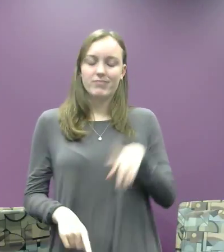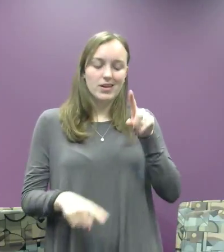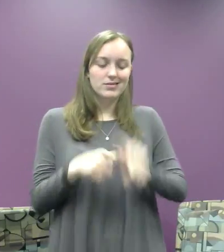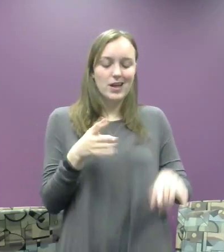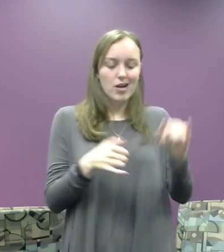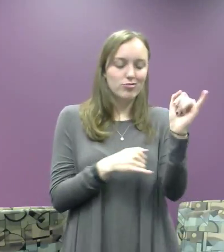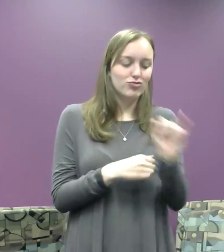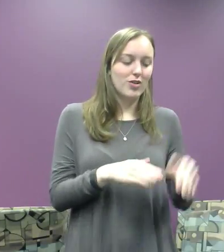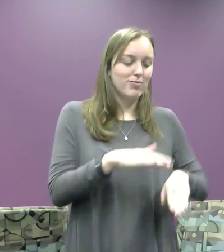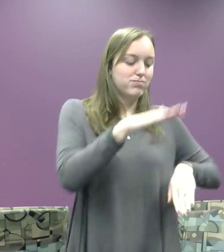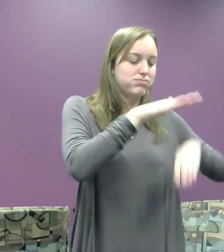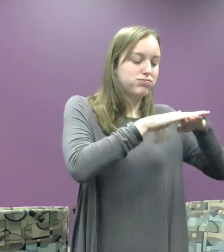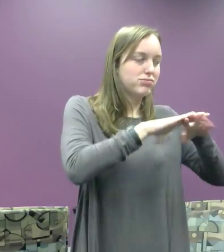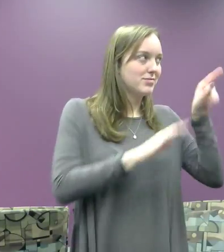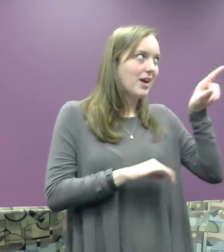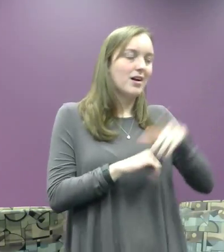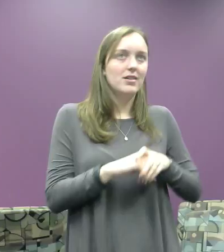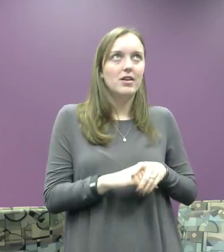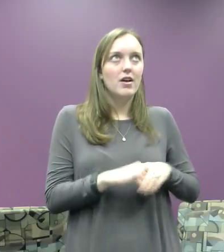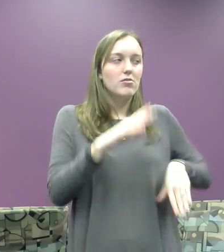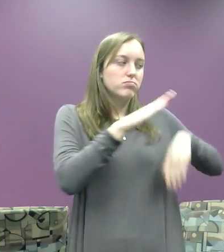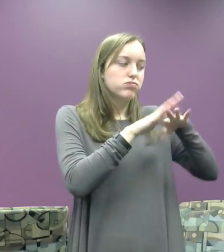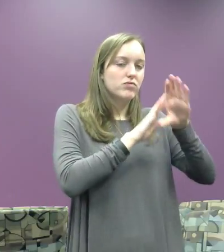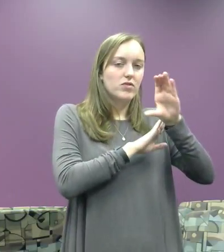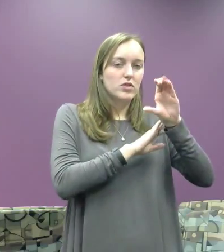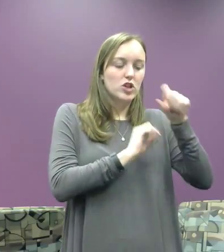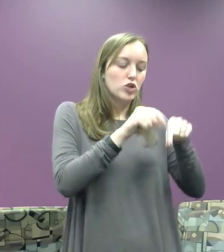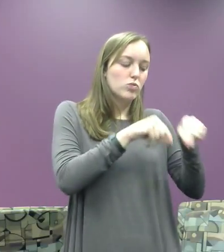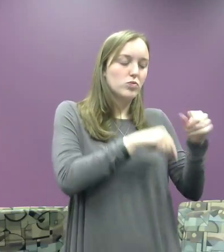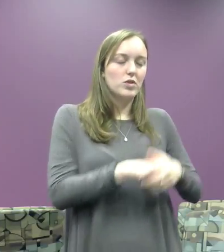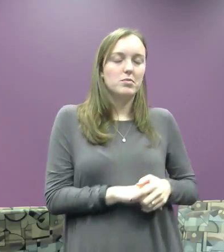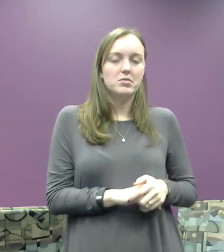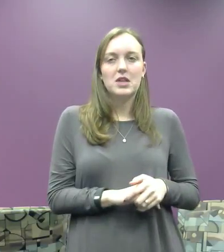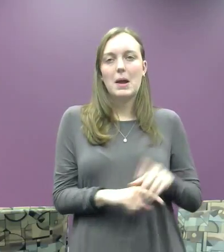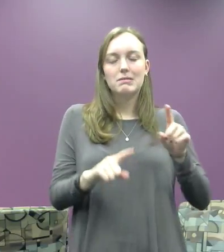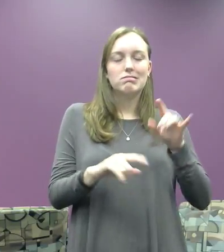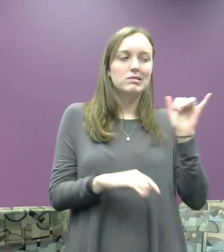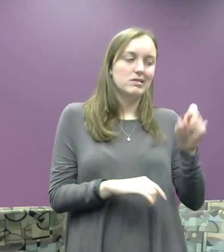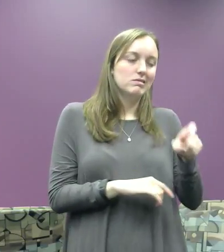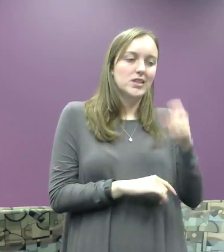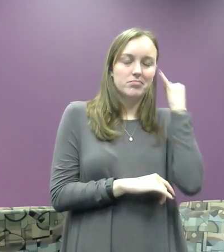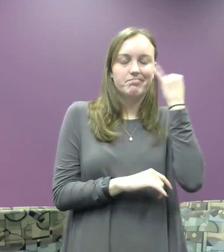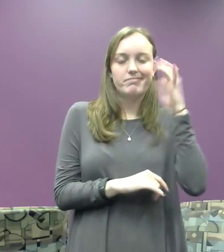here. But we're going to take a cube off of one here just to show you I can do it. Come on.